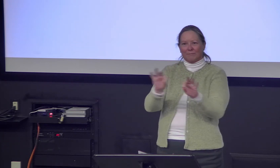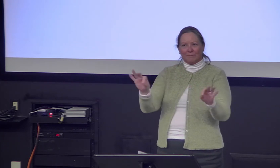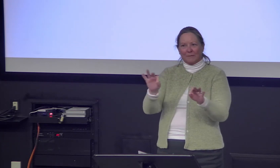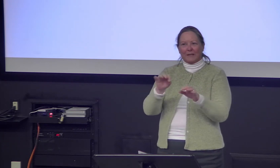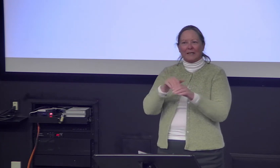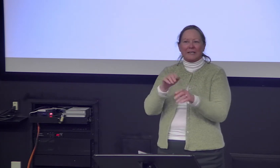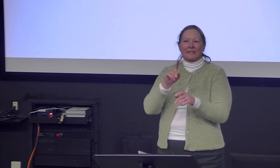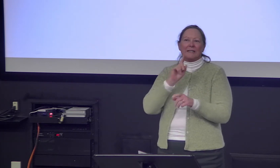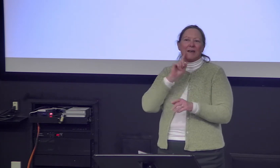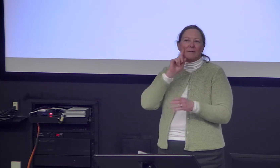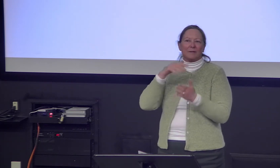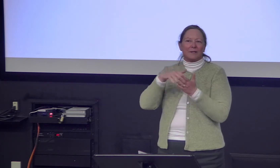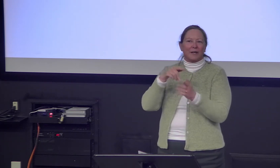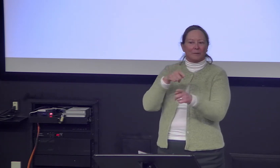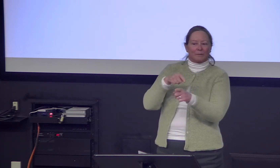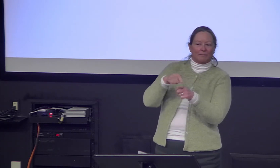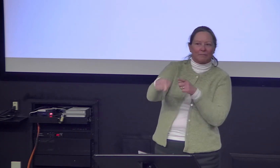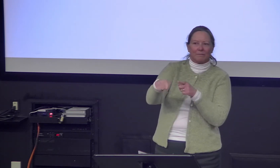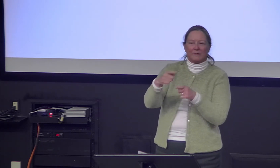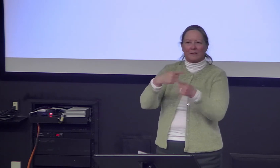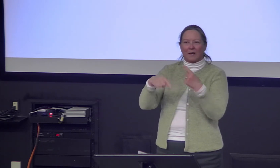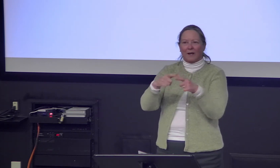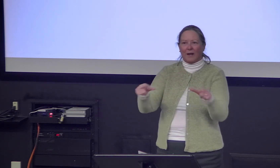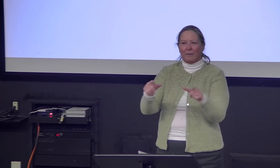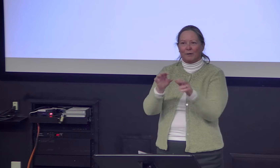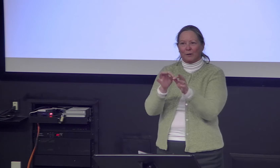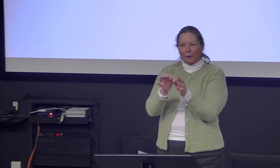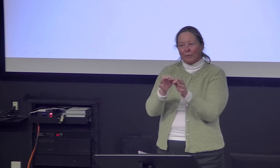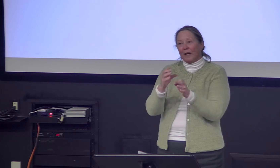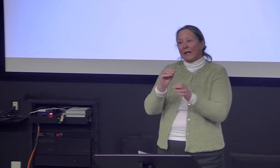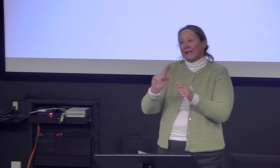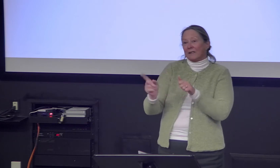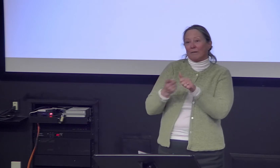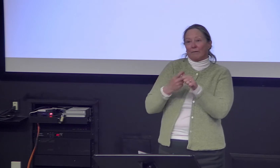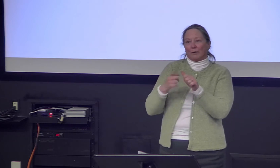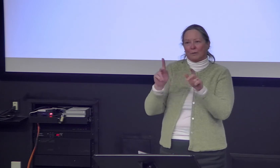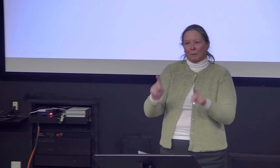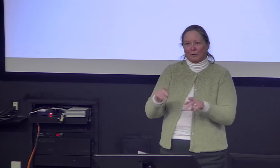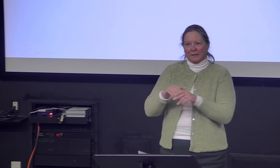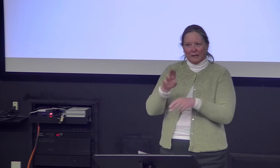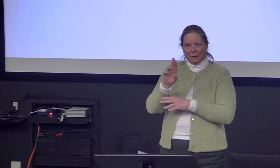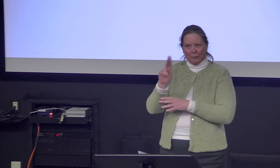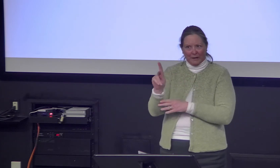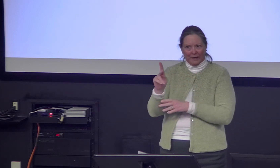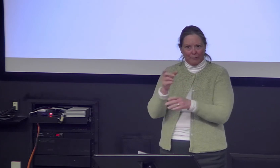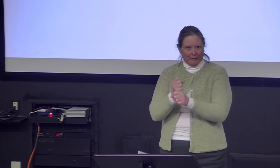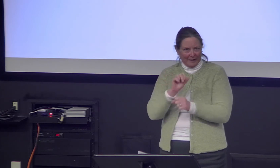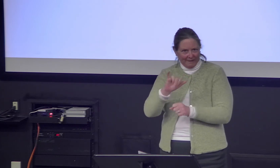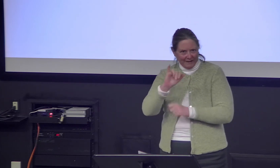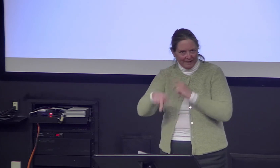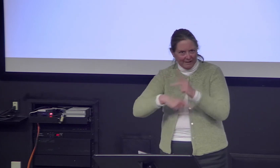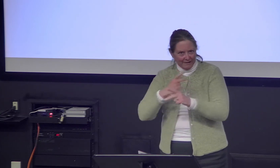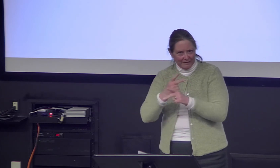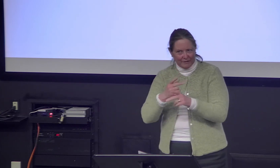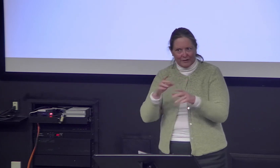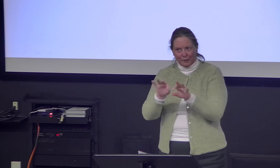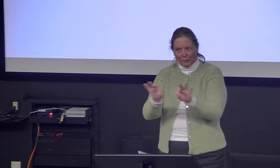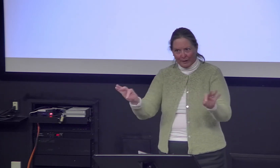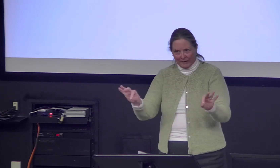And his degree is in Deaf Studies, Sign Language Interpreting. And he's the first person in the UK to receive that type